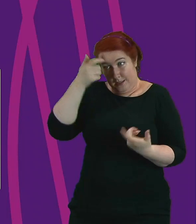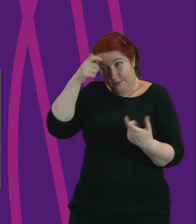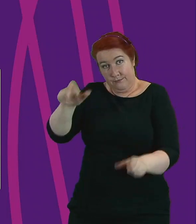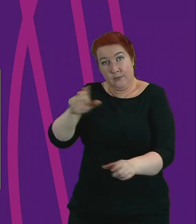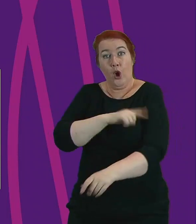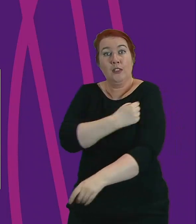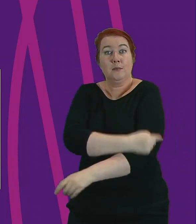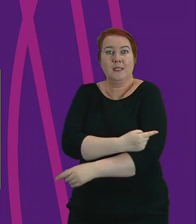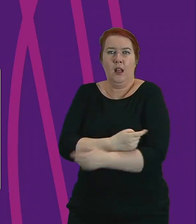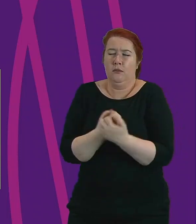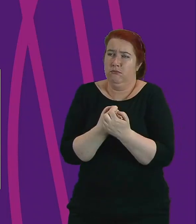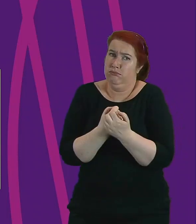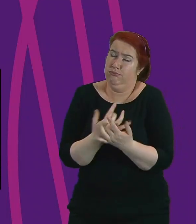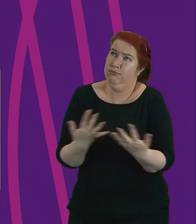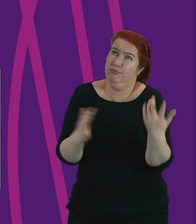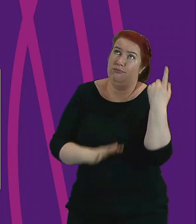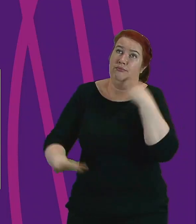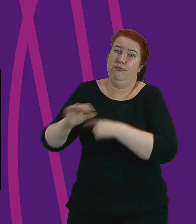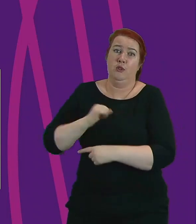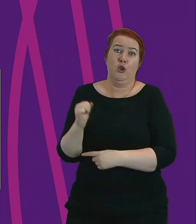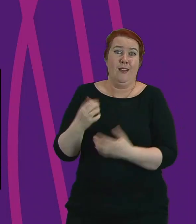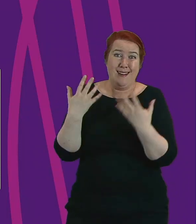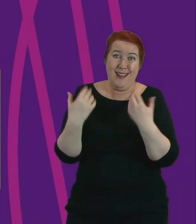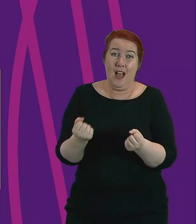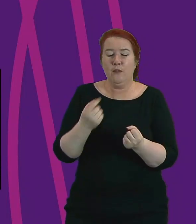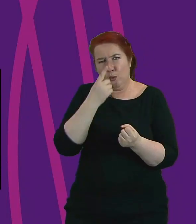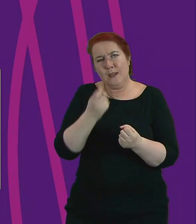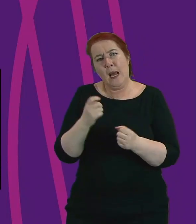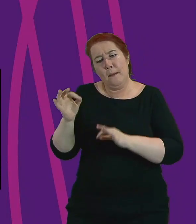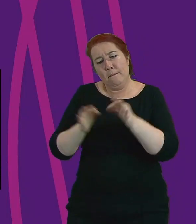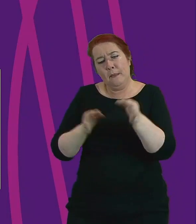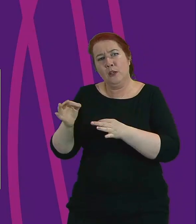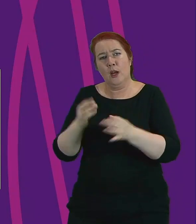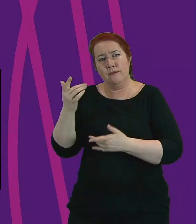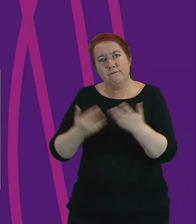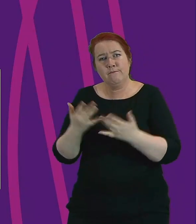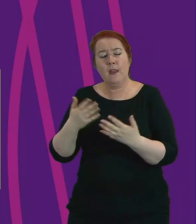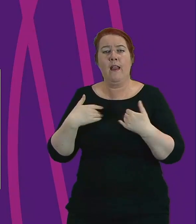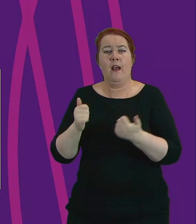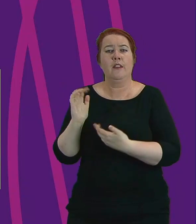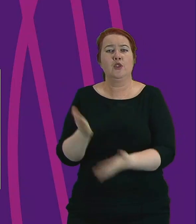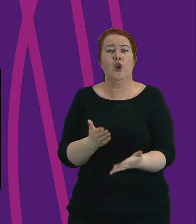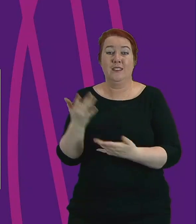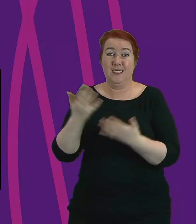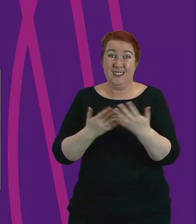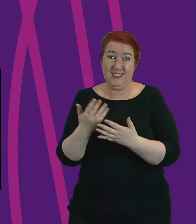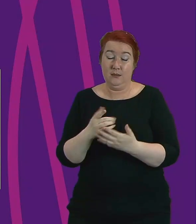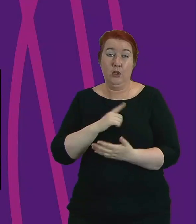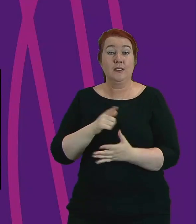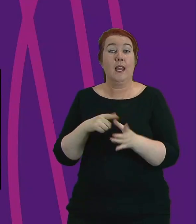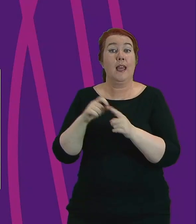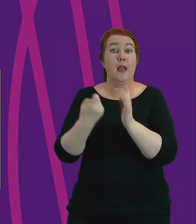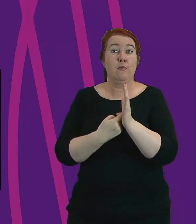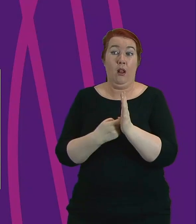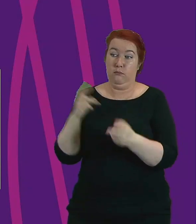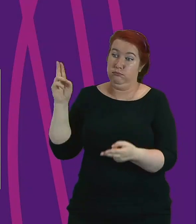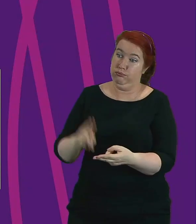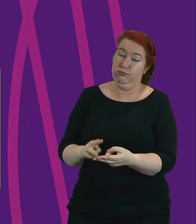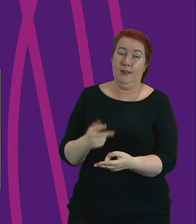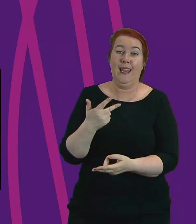like this the country over, and they can be measured empirically in our health service statistics. April saw an 83% reduction